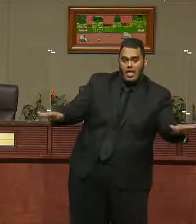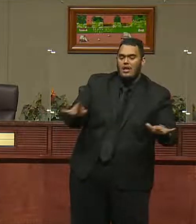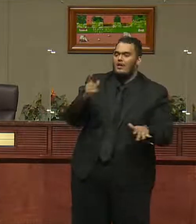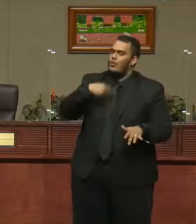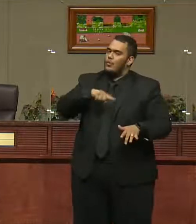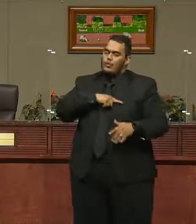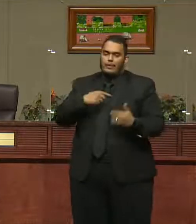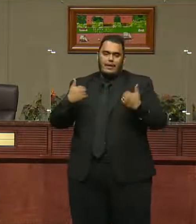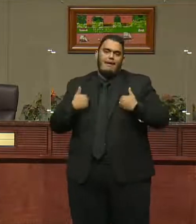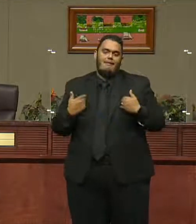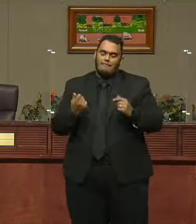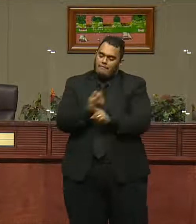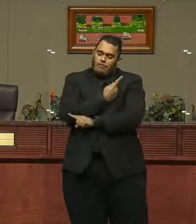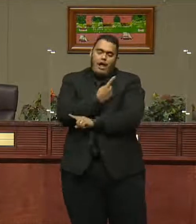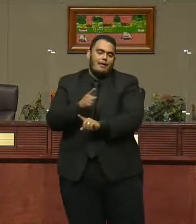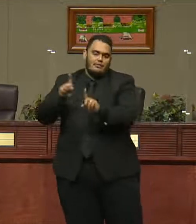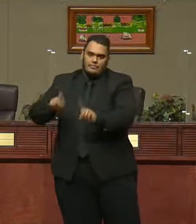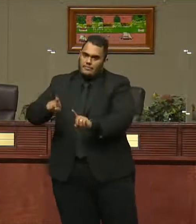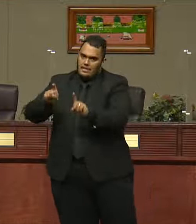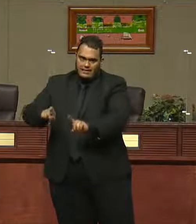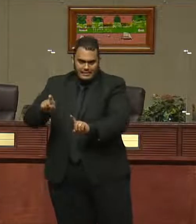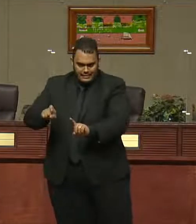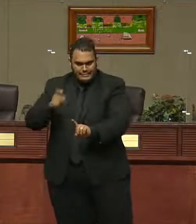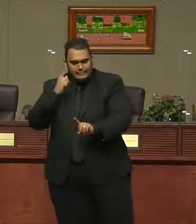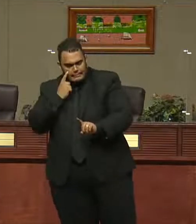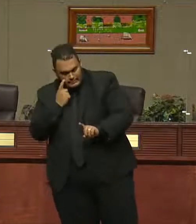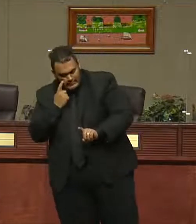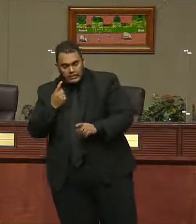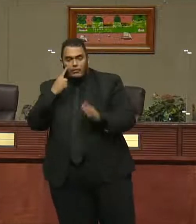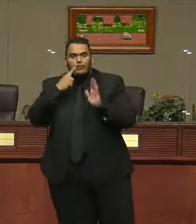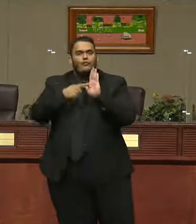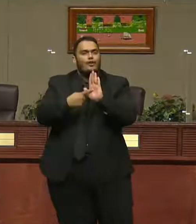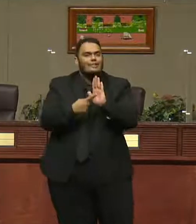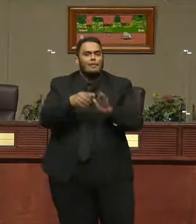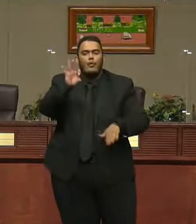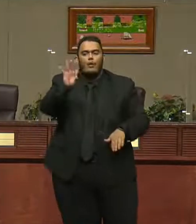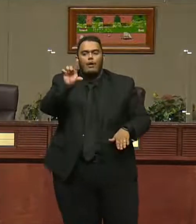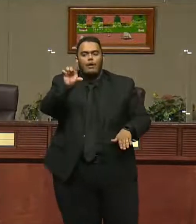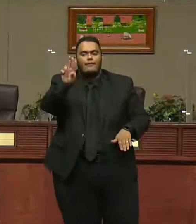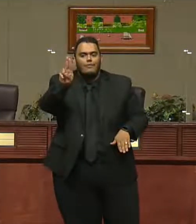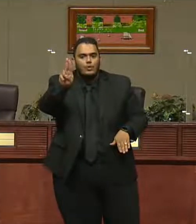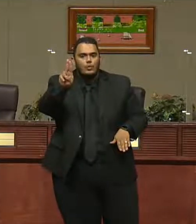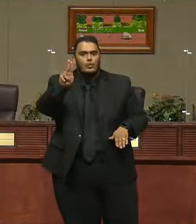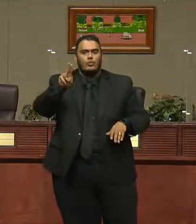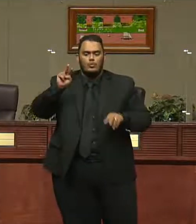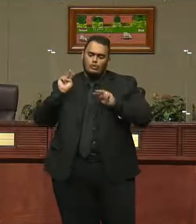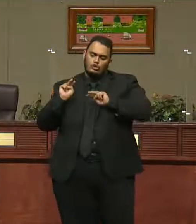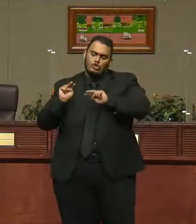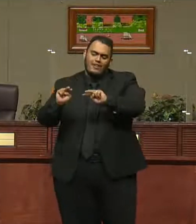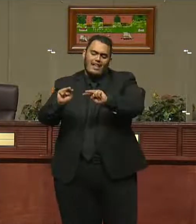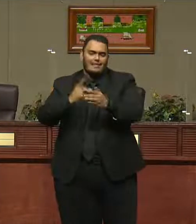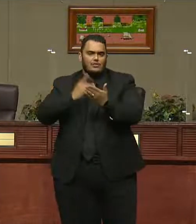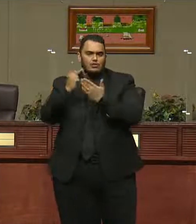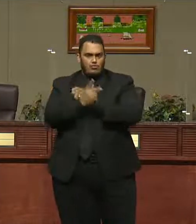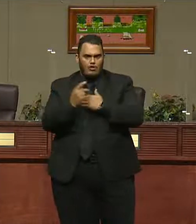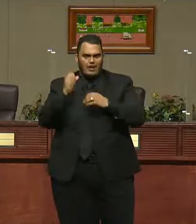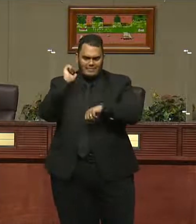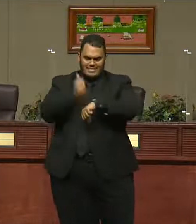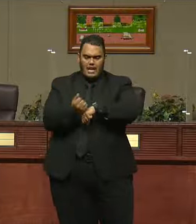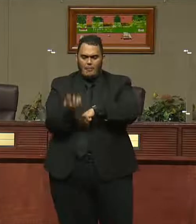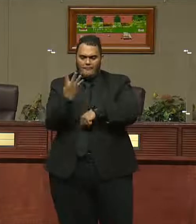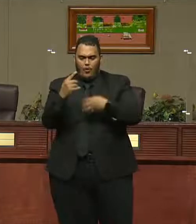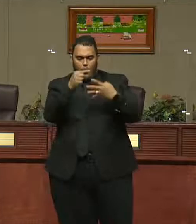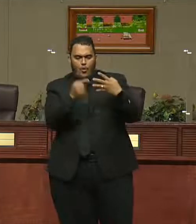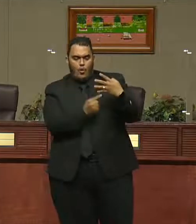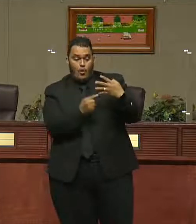there were, say, a good example is, say, the flu surveillance program, which is set up on 4 different pillars, one of which is virologic